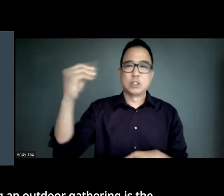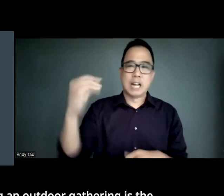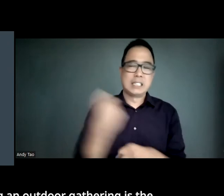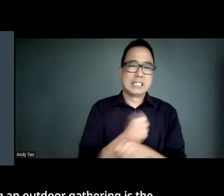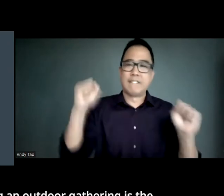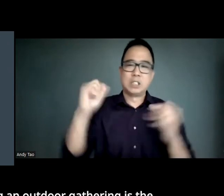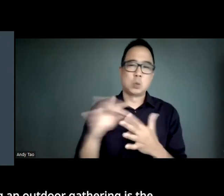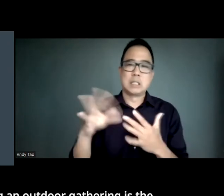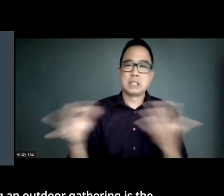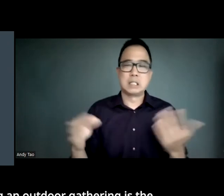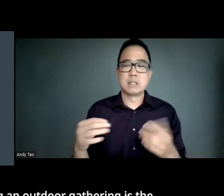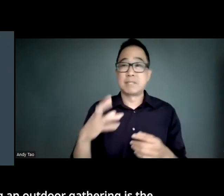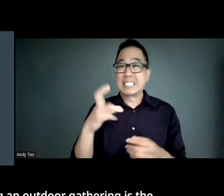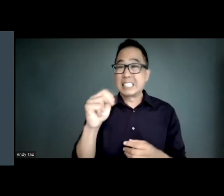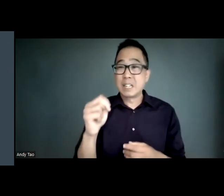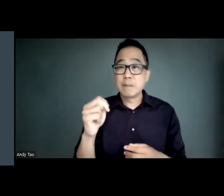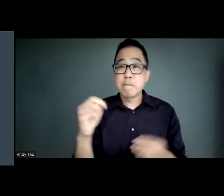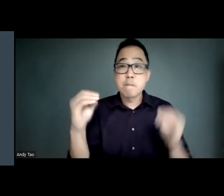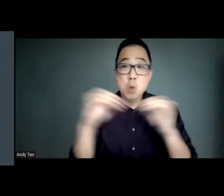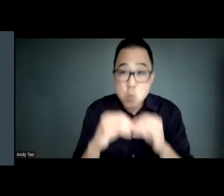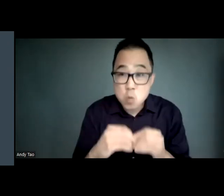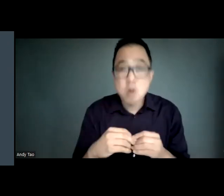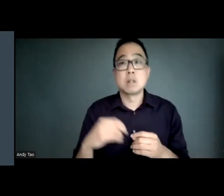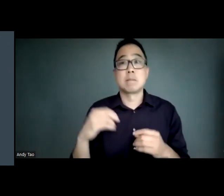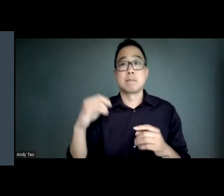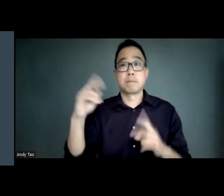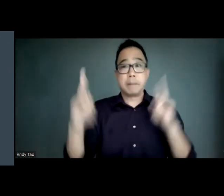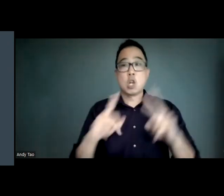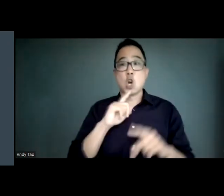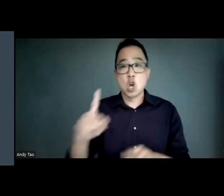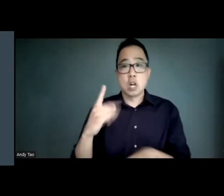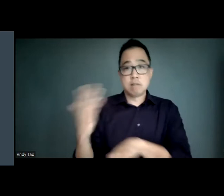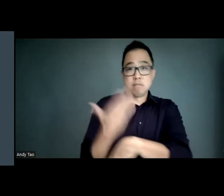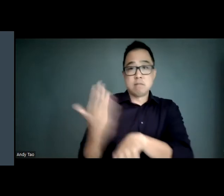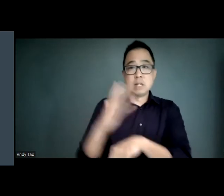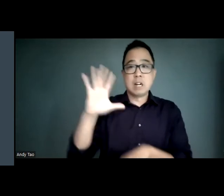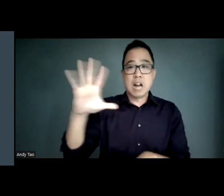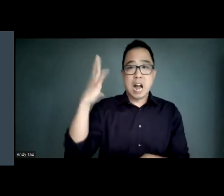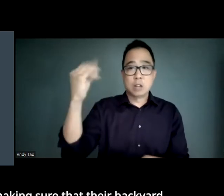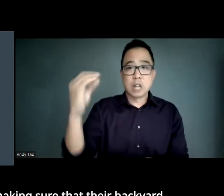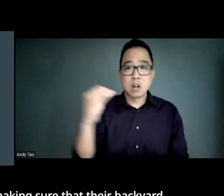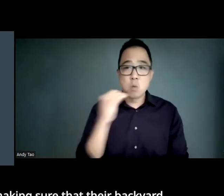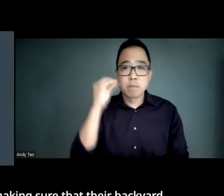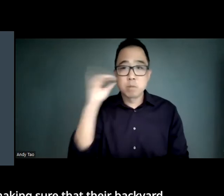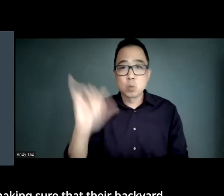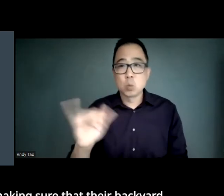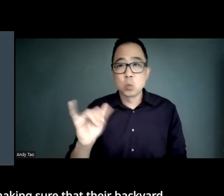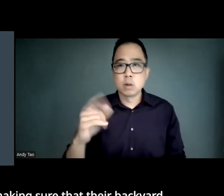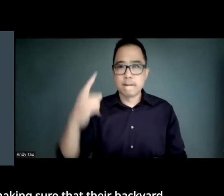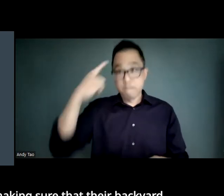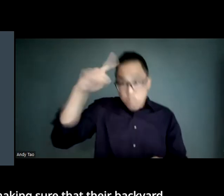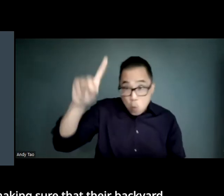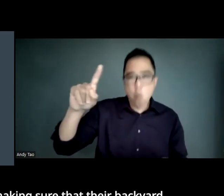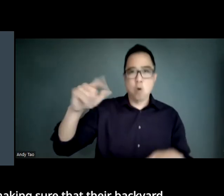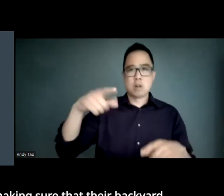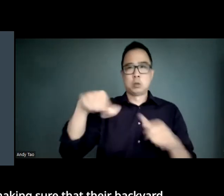Yes, as you said, having an outdoor gathering is the safest choice. You know, more and